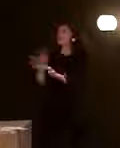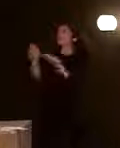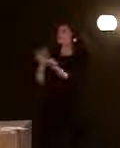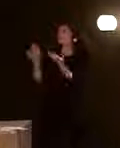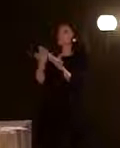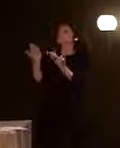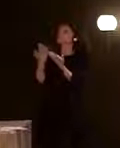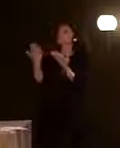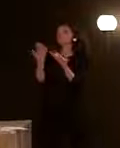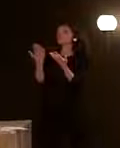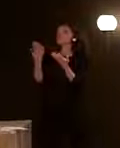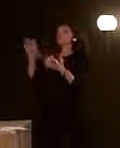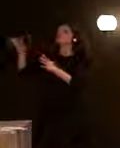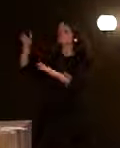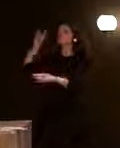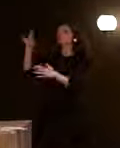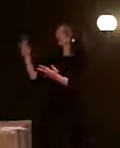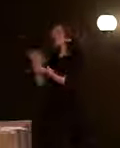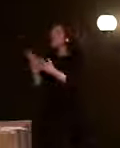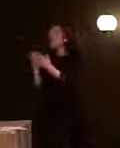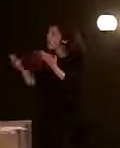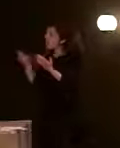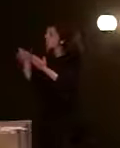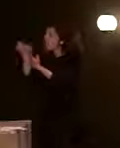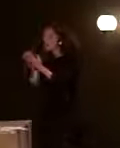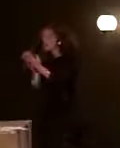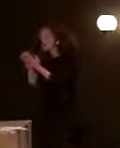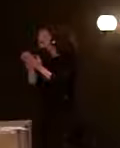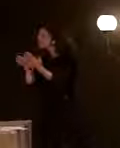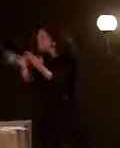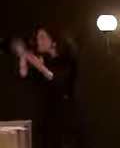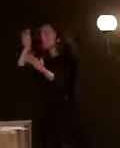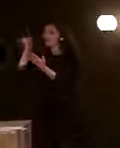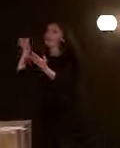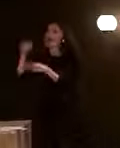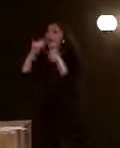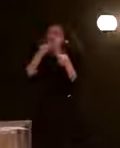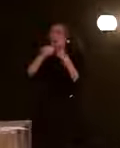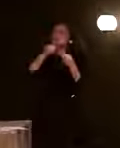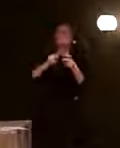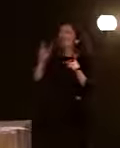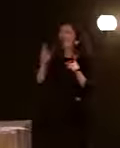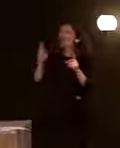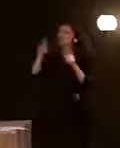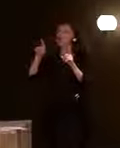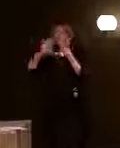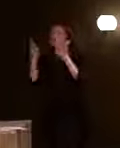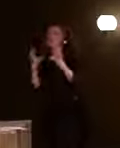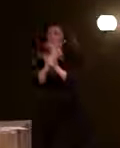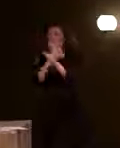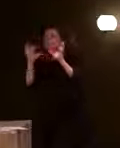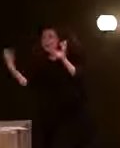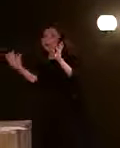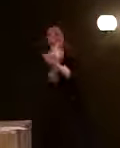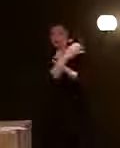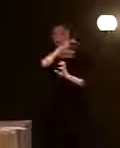I've tried to include literature or books in these examples because that is